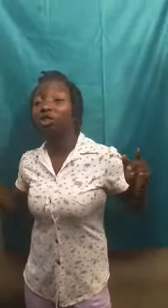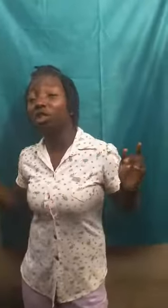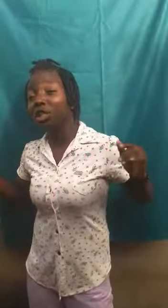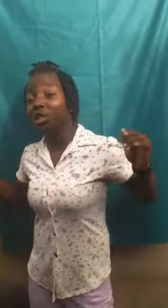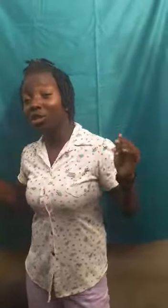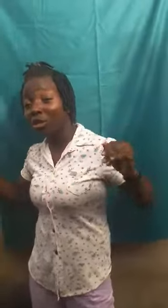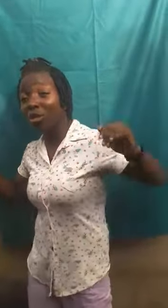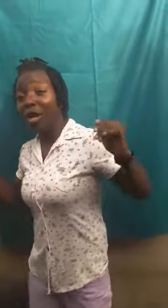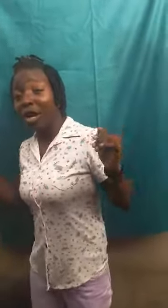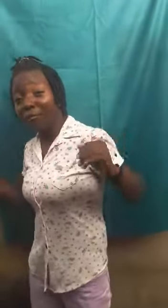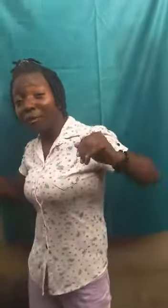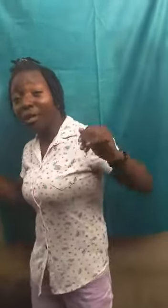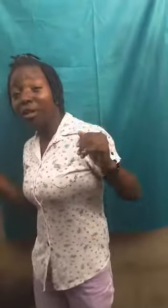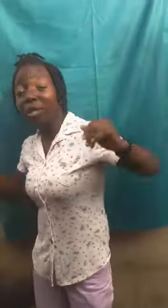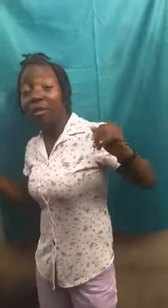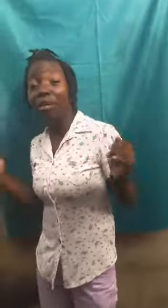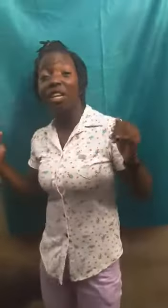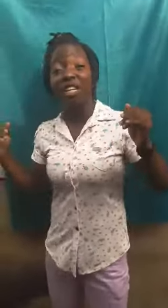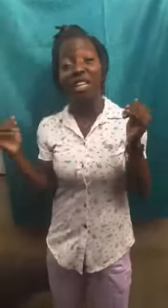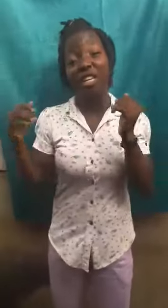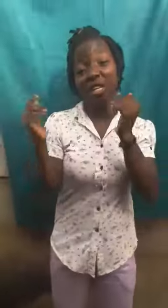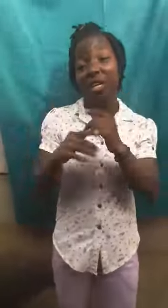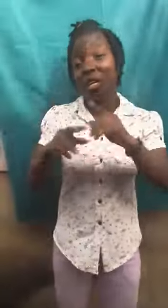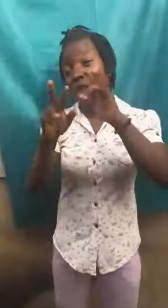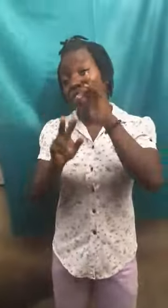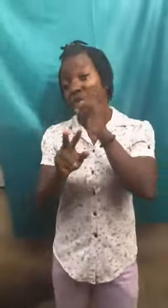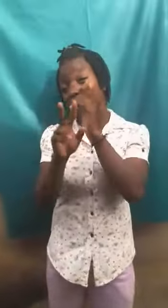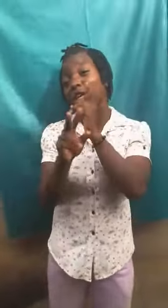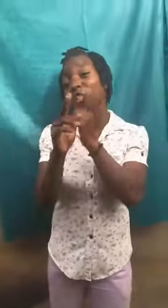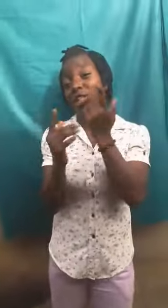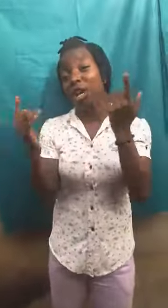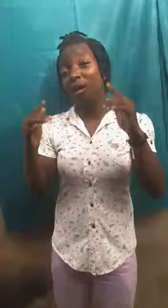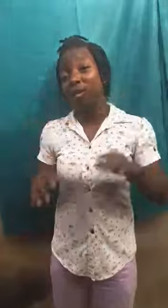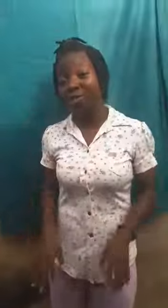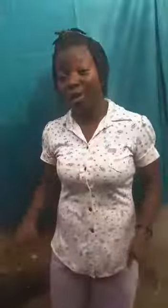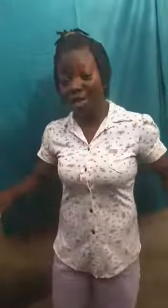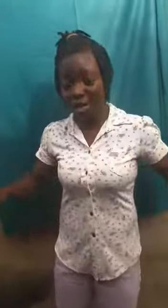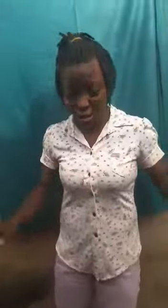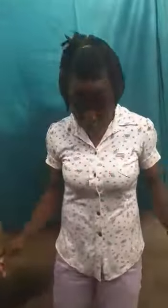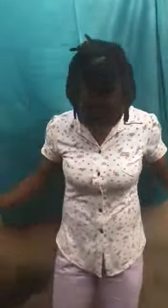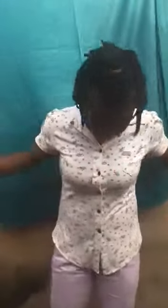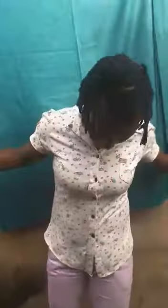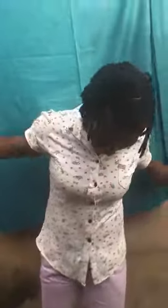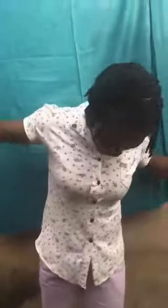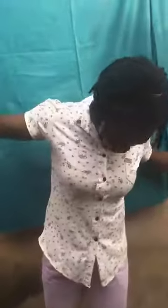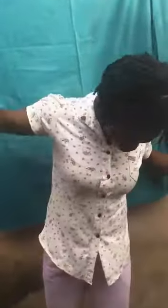shit though. If we no be money. Do not disturb it, please. Marrow,